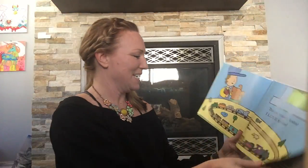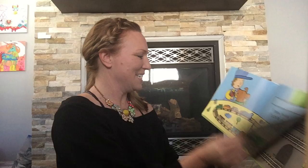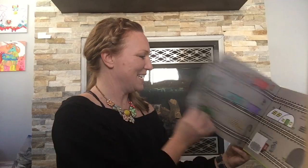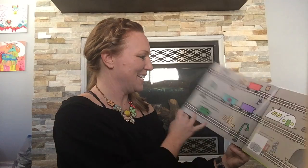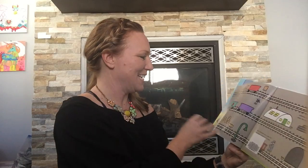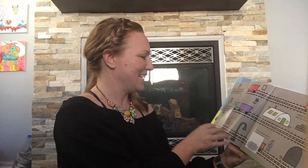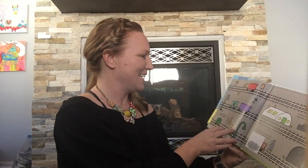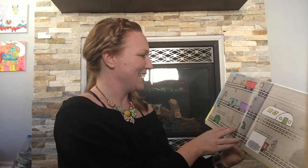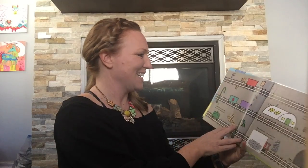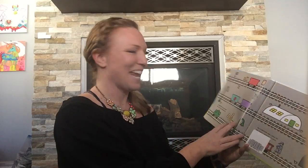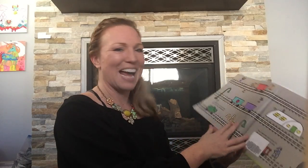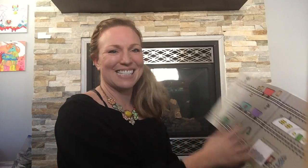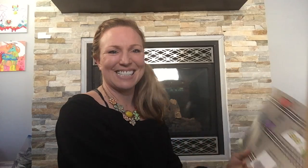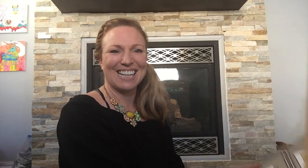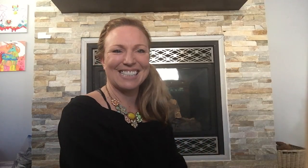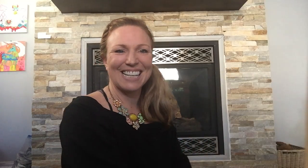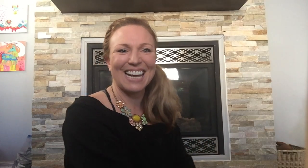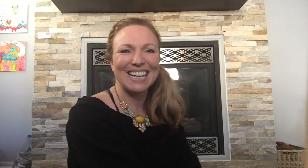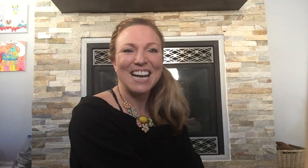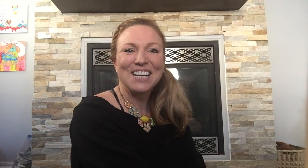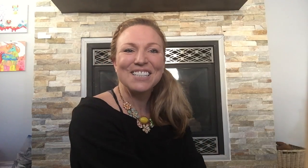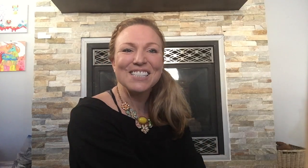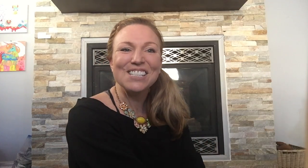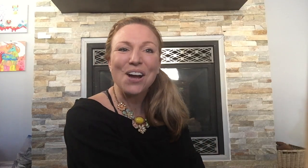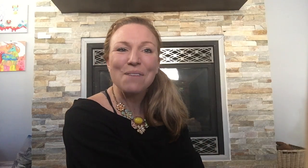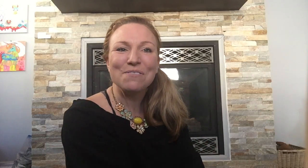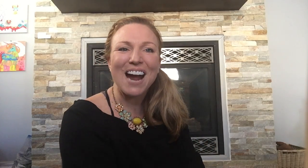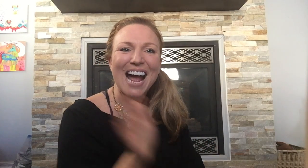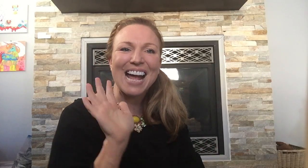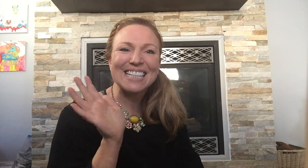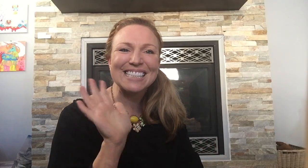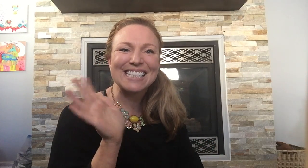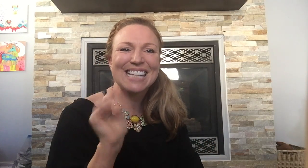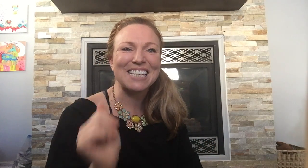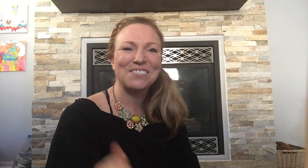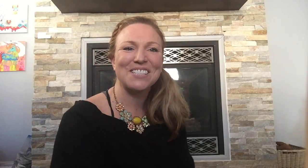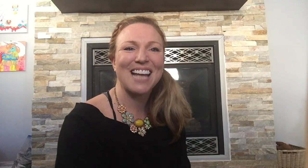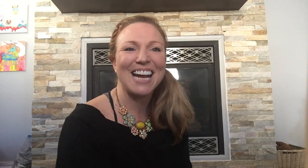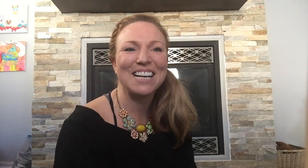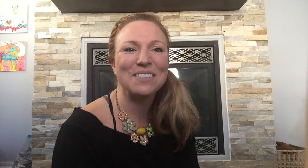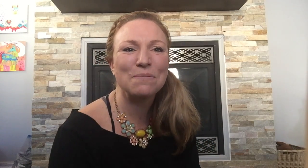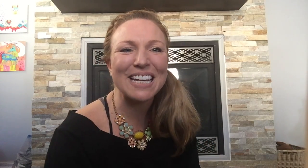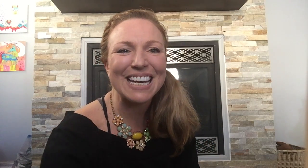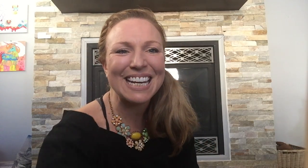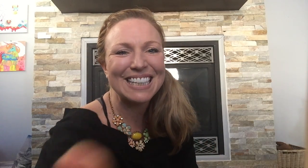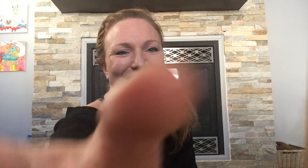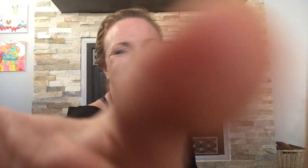And yes, that's it. Good job, friends. Thanks for signing with me.